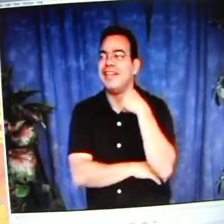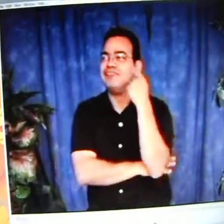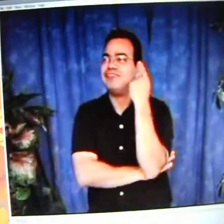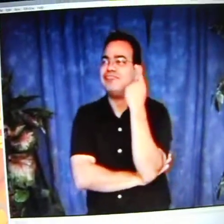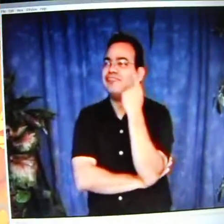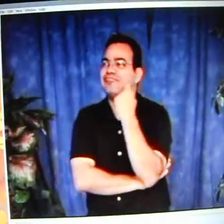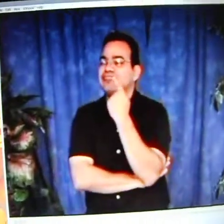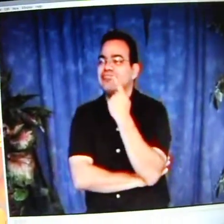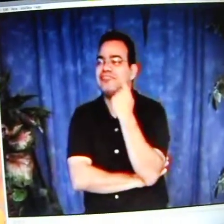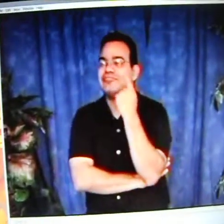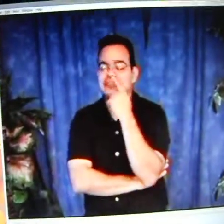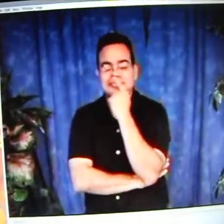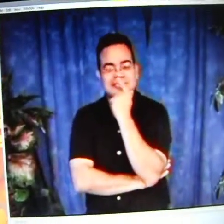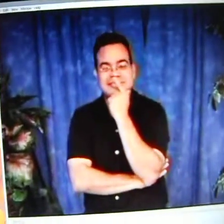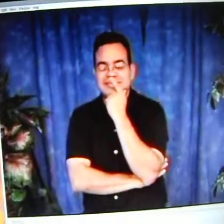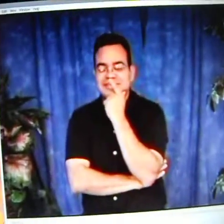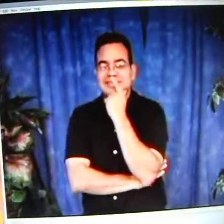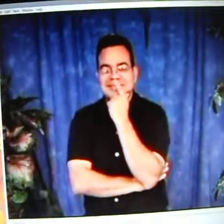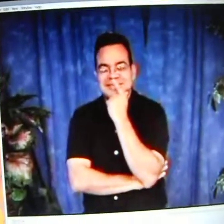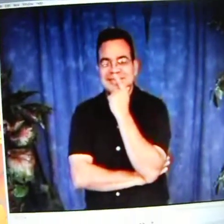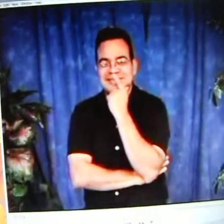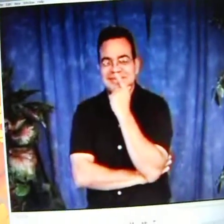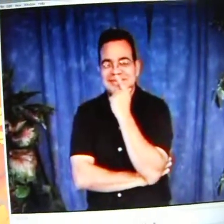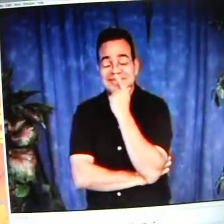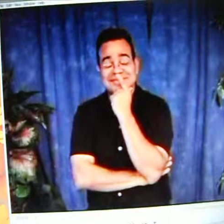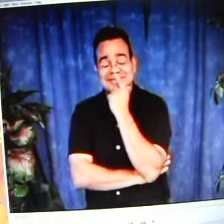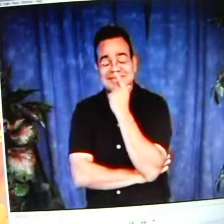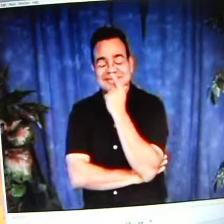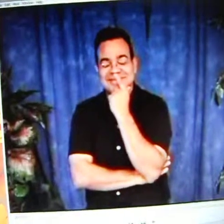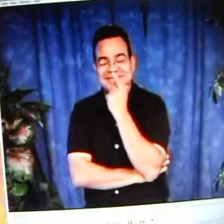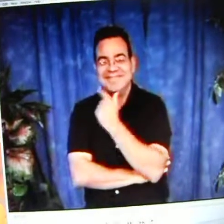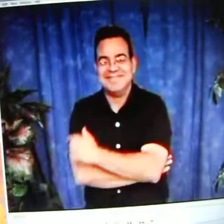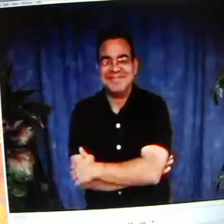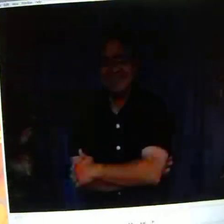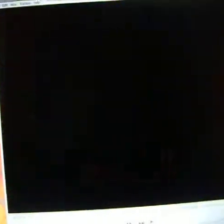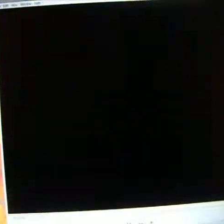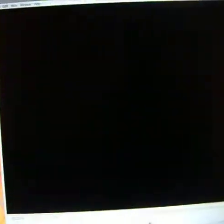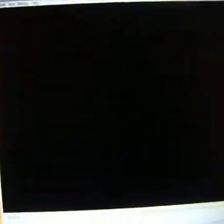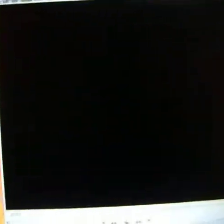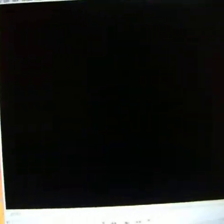just kind of sped off, and I was just really surprised by that. Not something I expected to see.